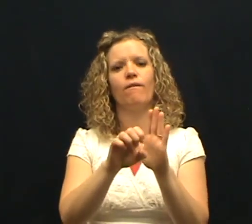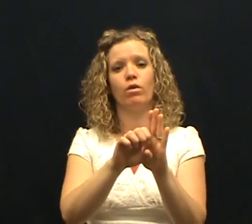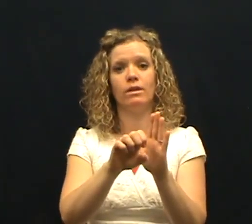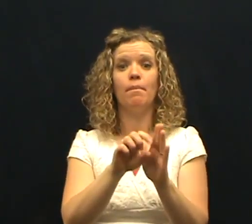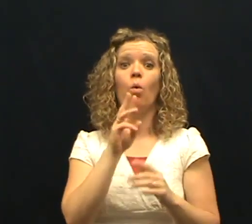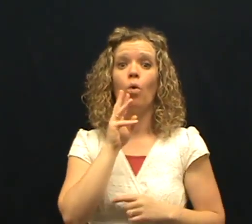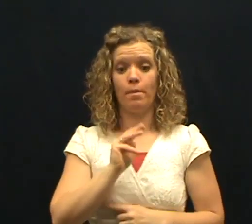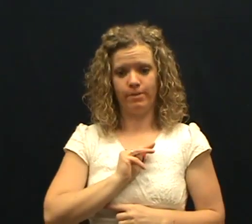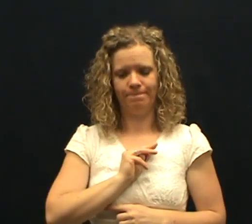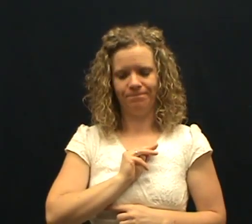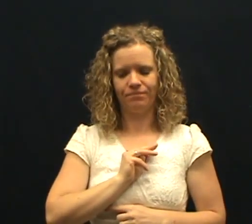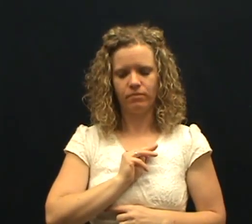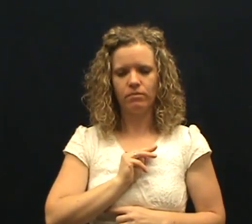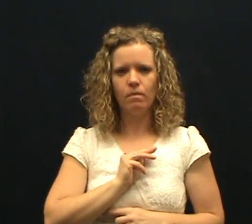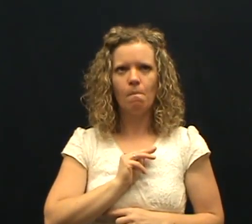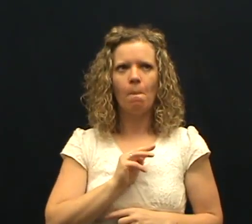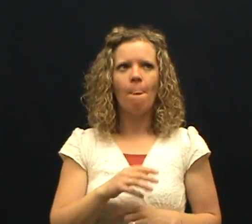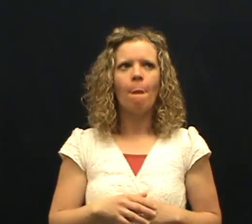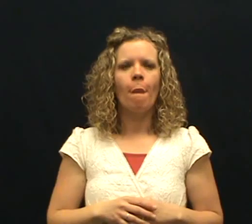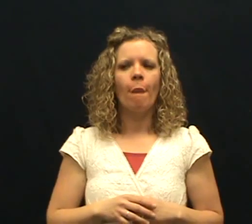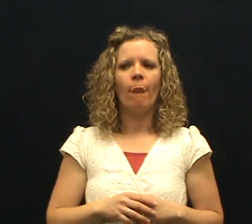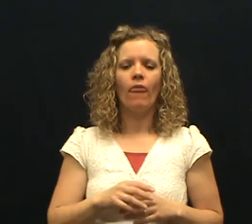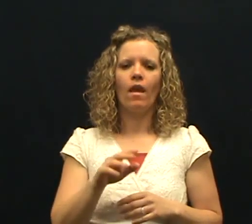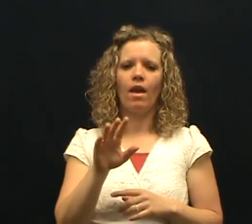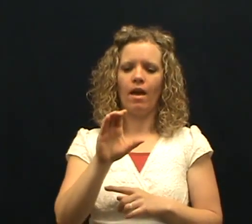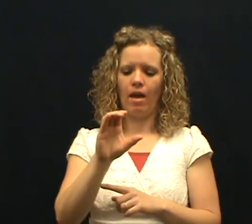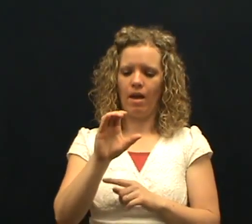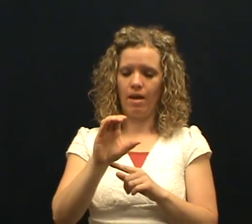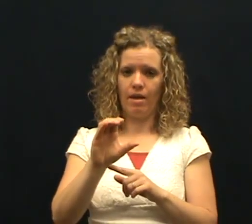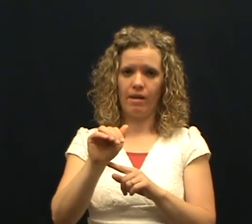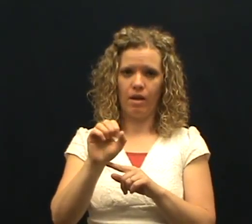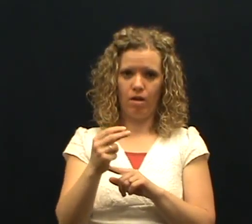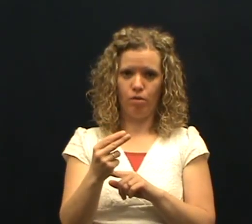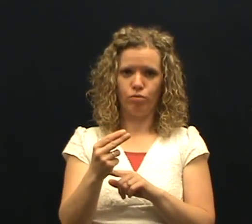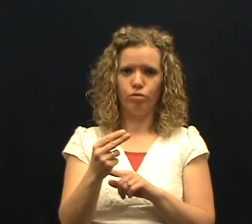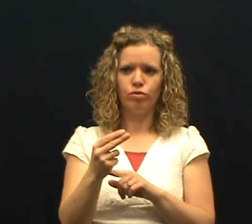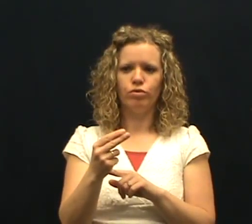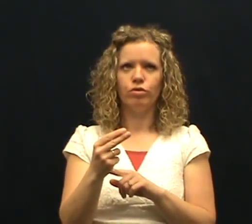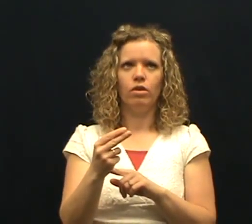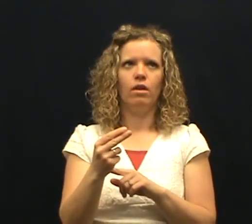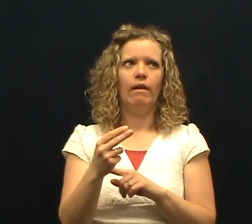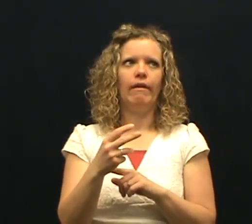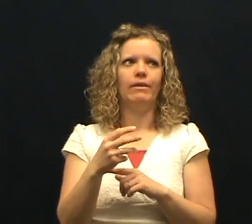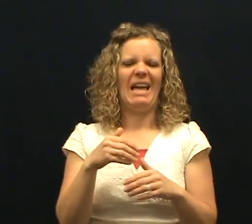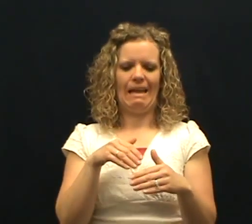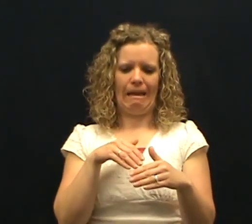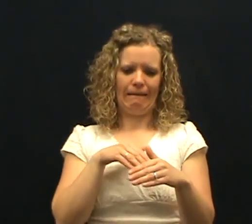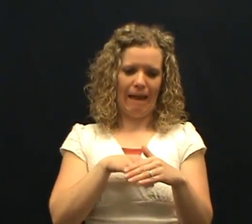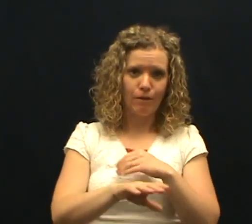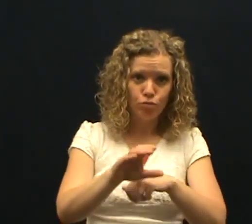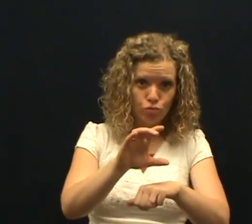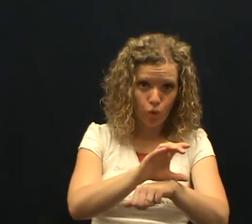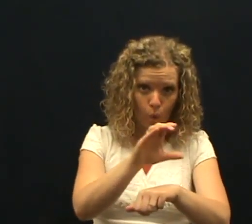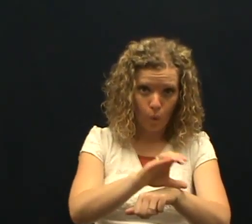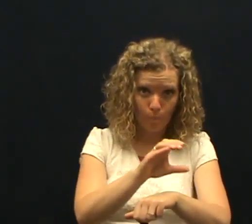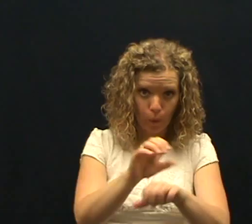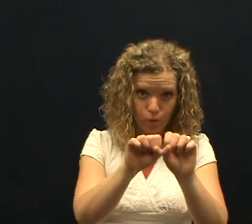Walmart, the cash and access to its computer systems are